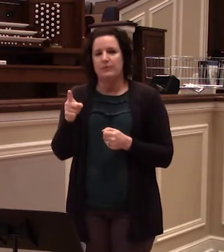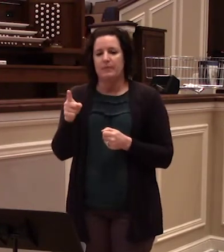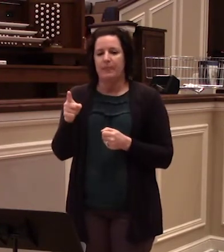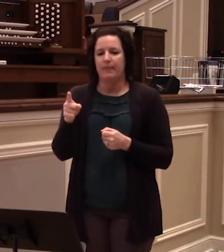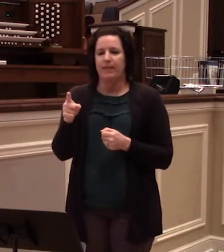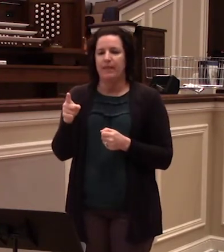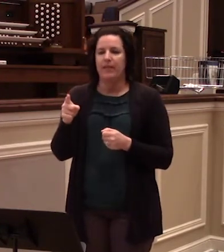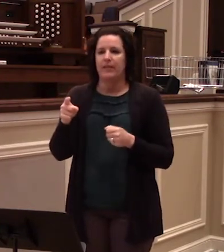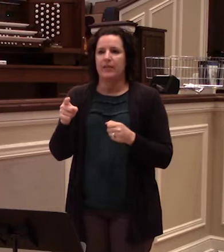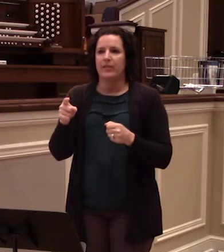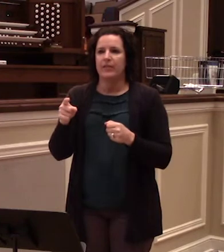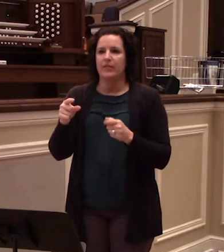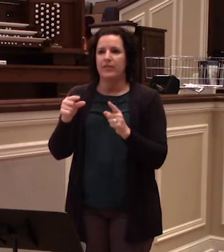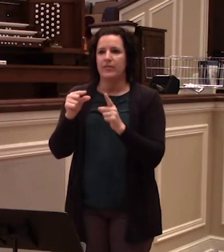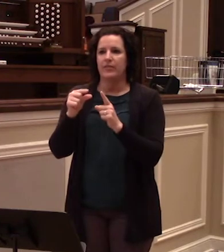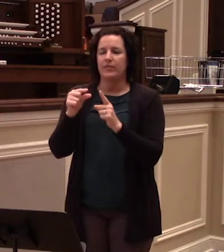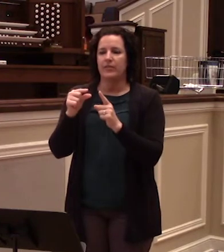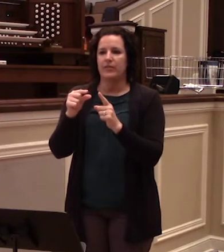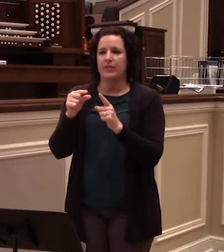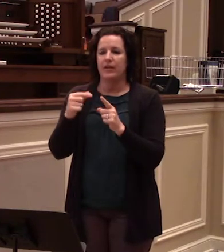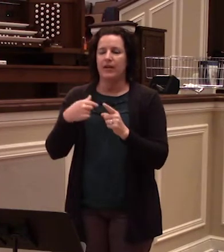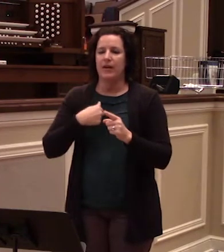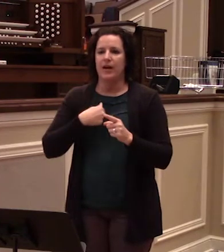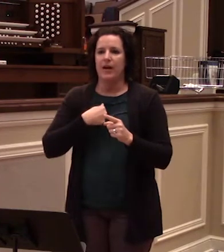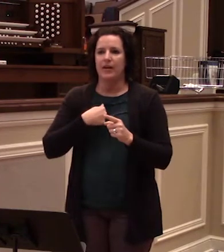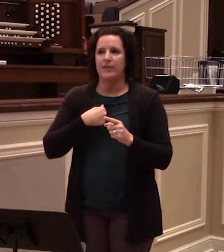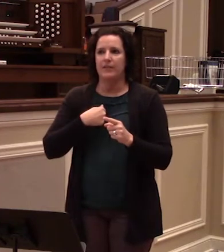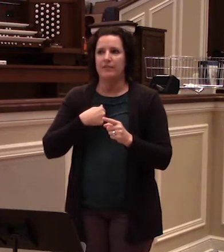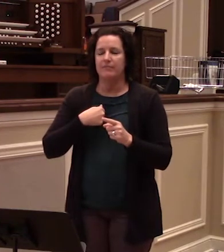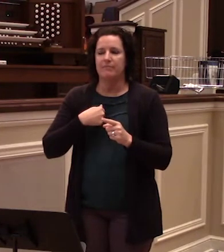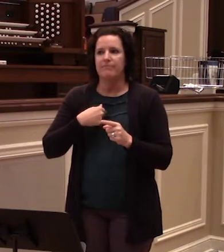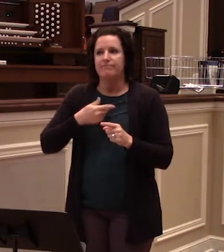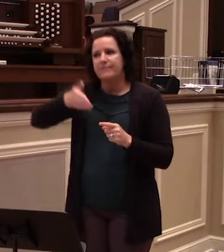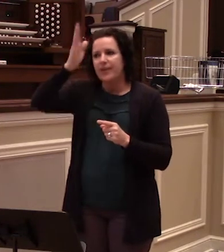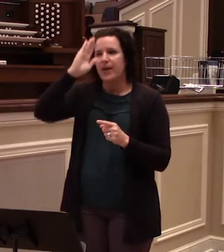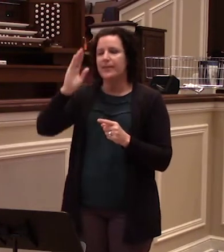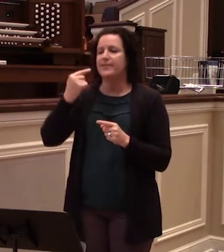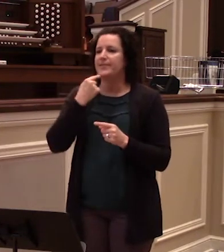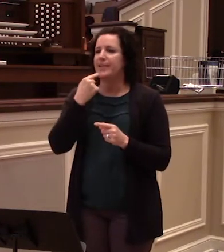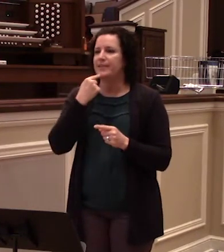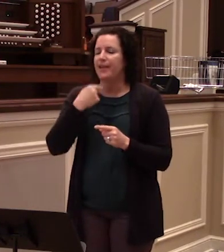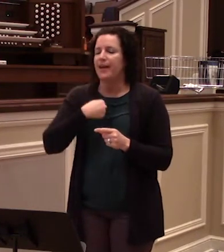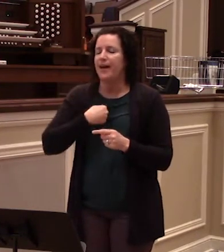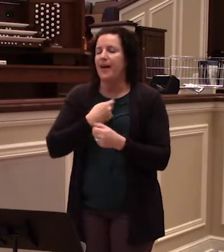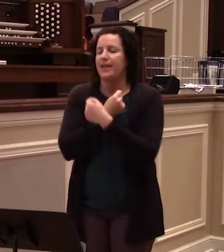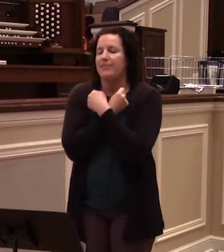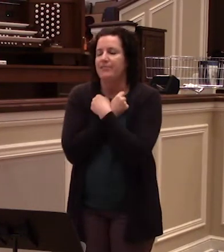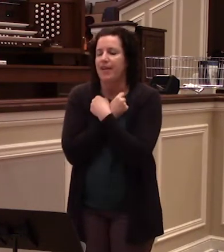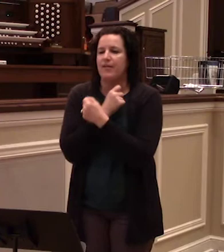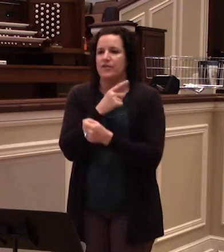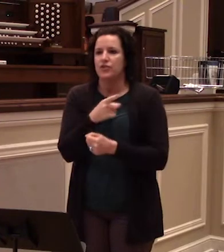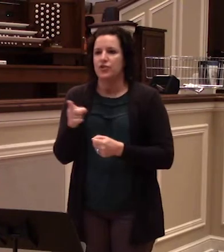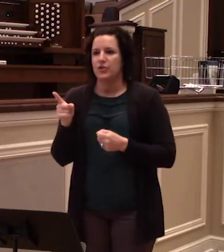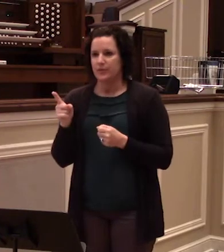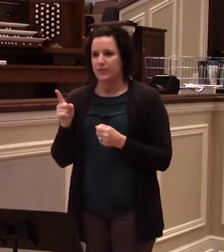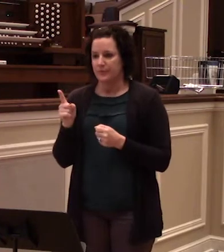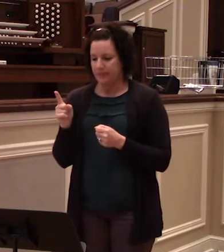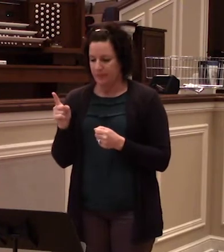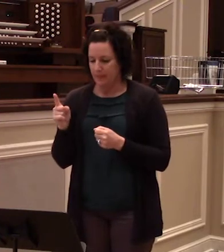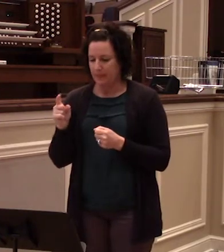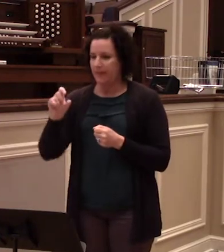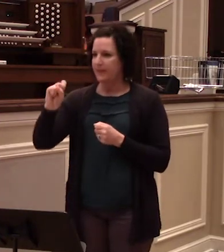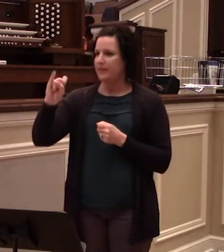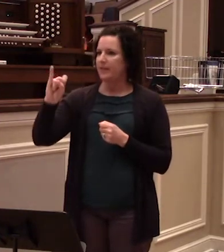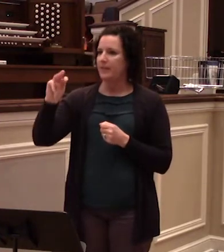proclaims through Jesus, I love you. Simeon, as he gives his speech and